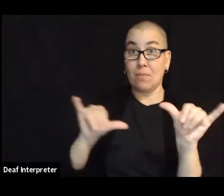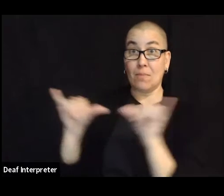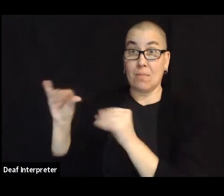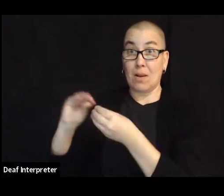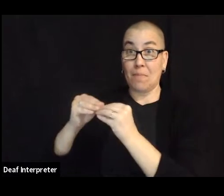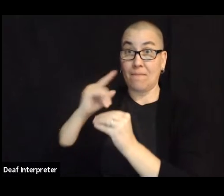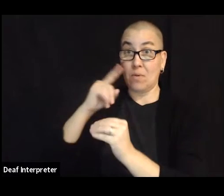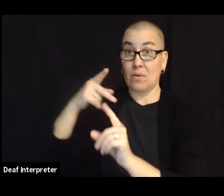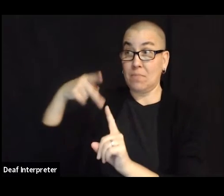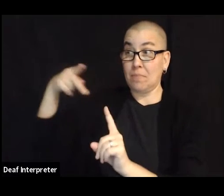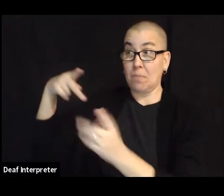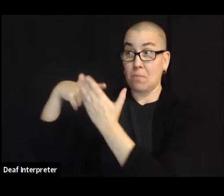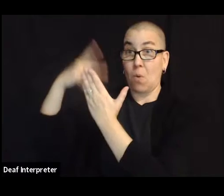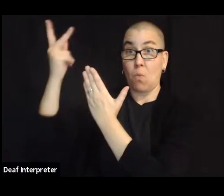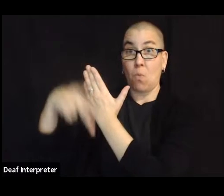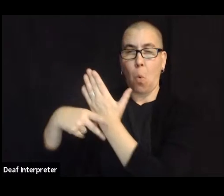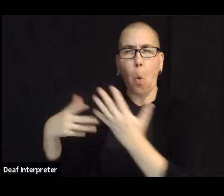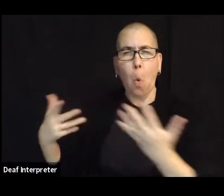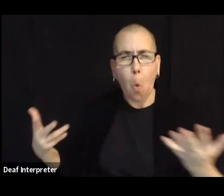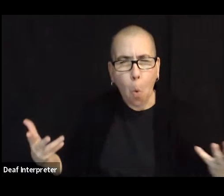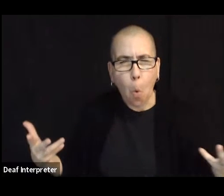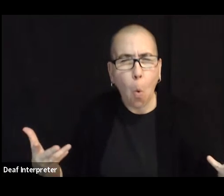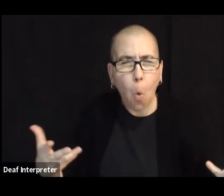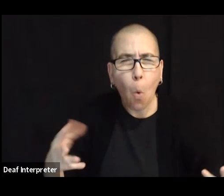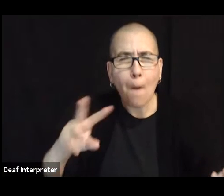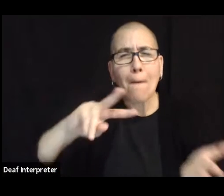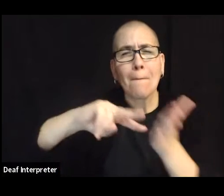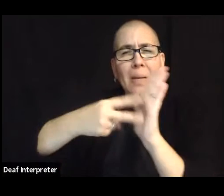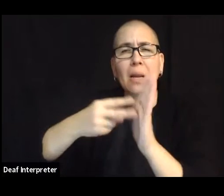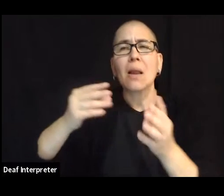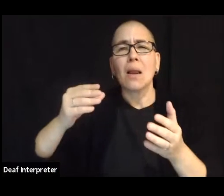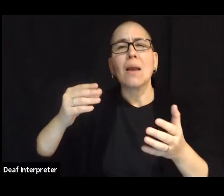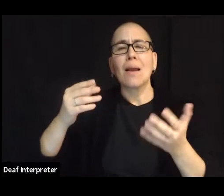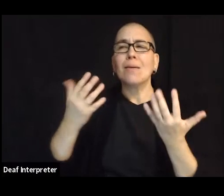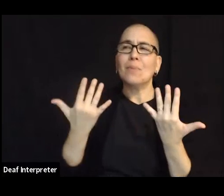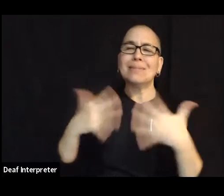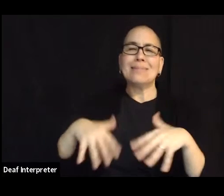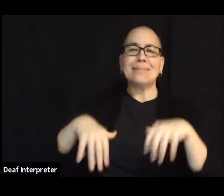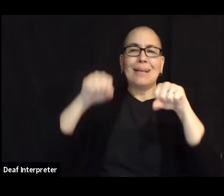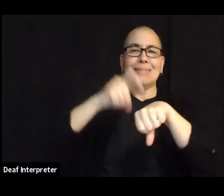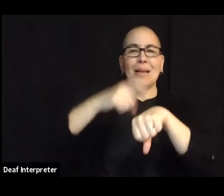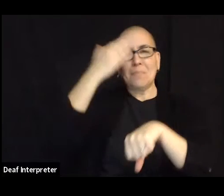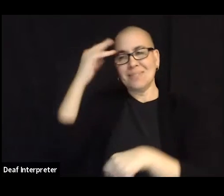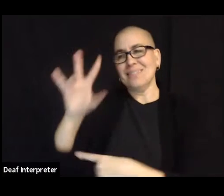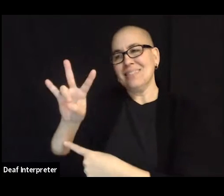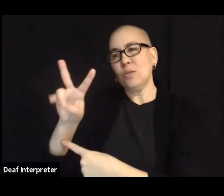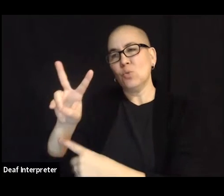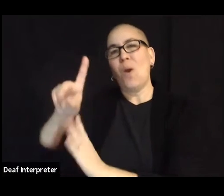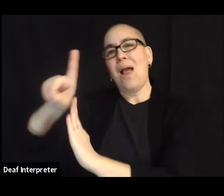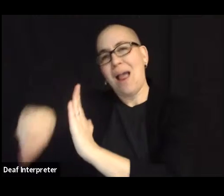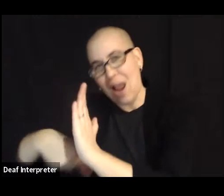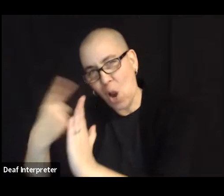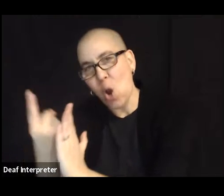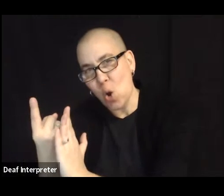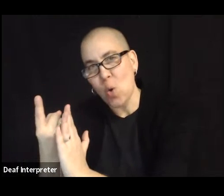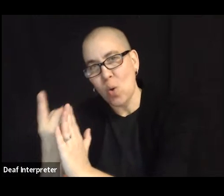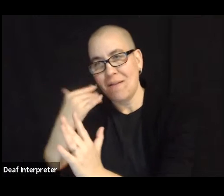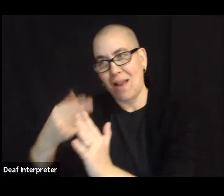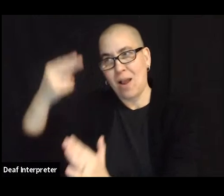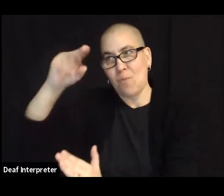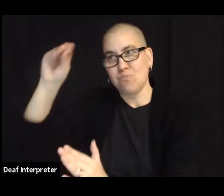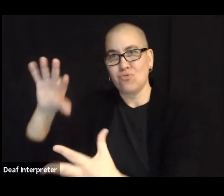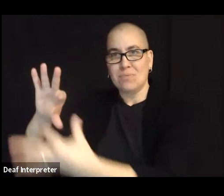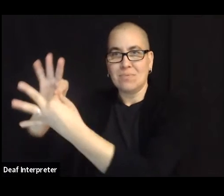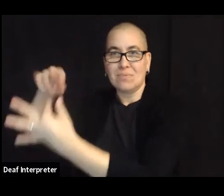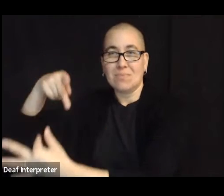that is going a bit slower, and that could have impacted their numbers. For example, West Virginia had